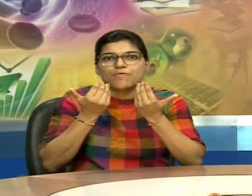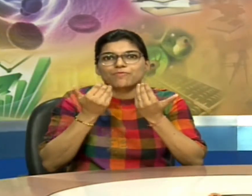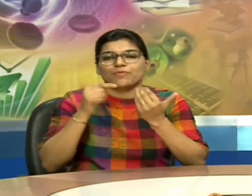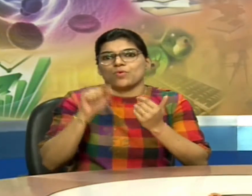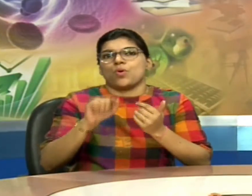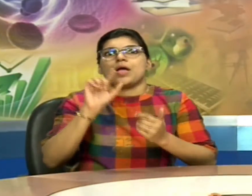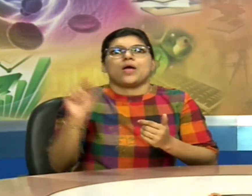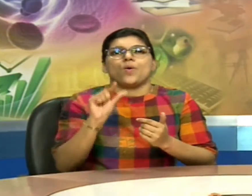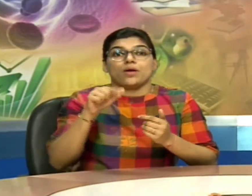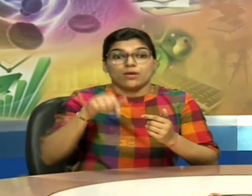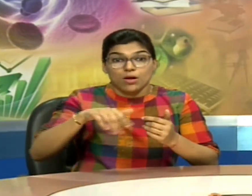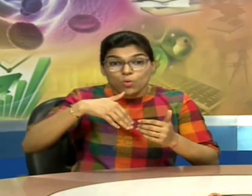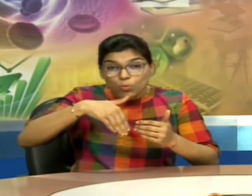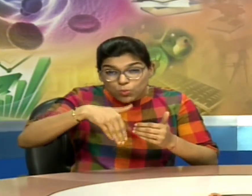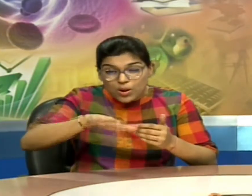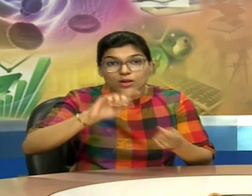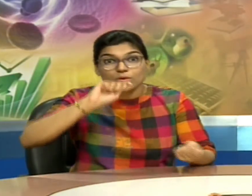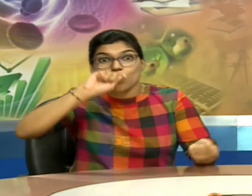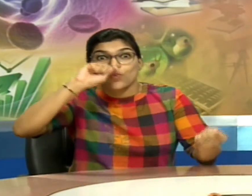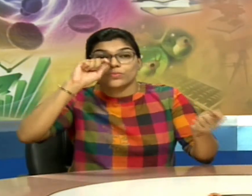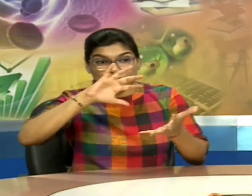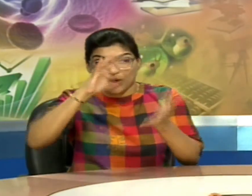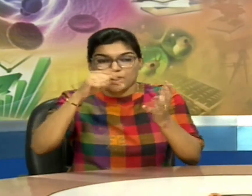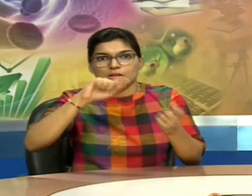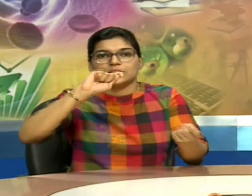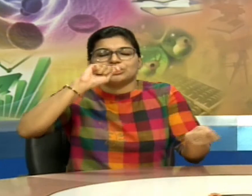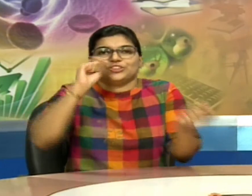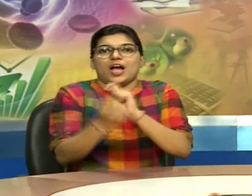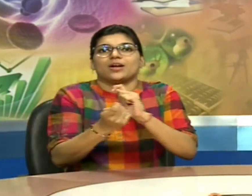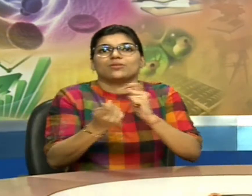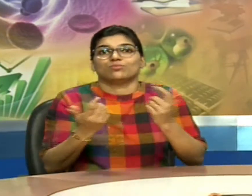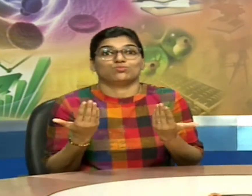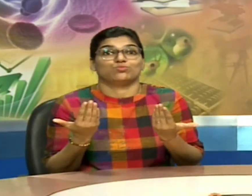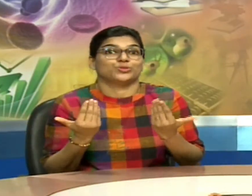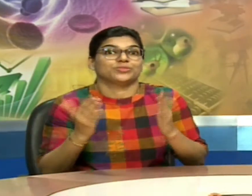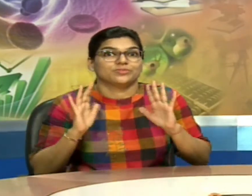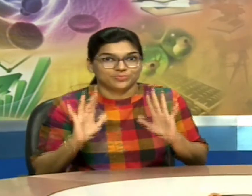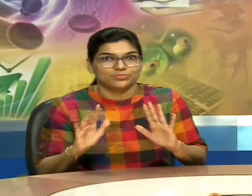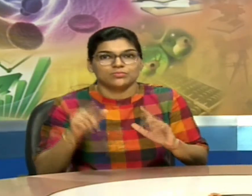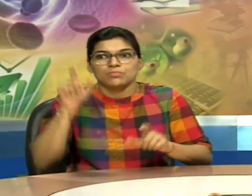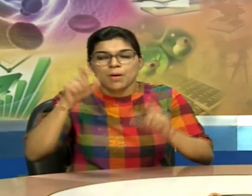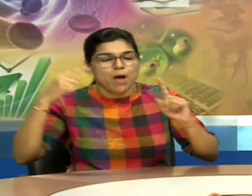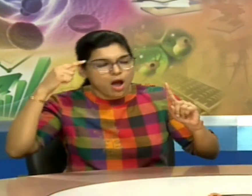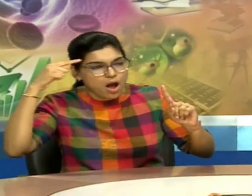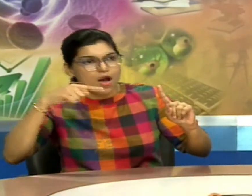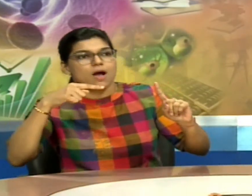1 hour switching off the light will save lots of energy.